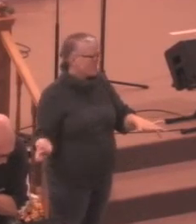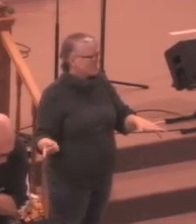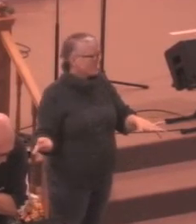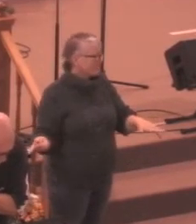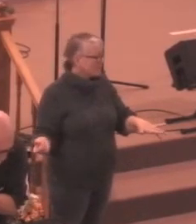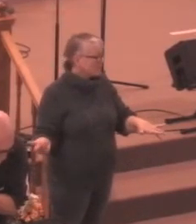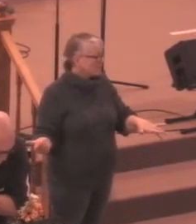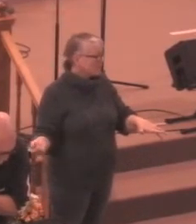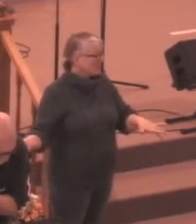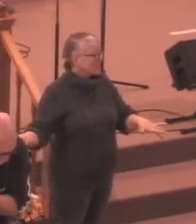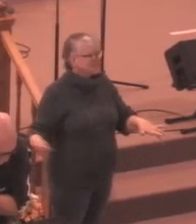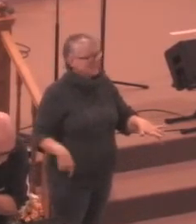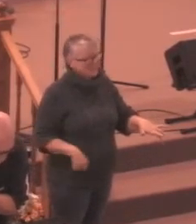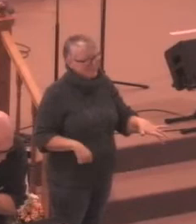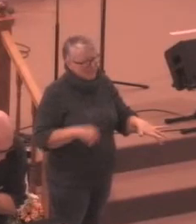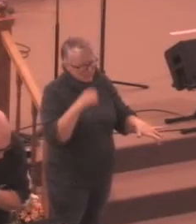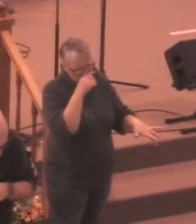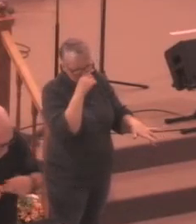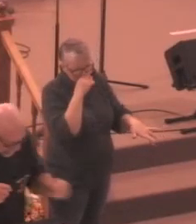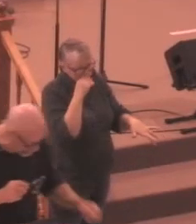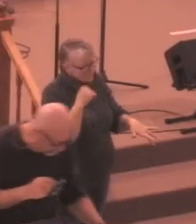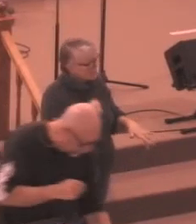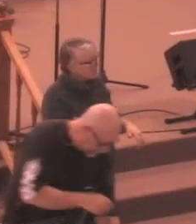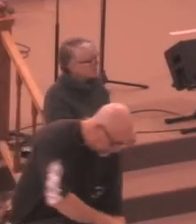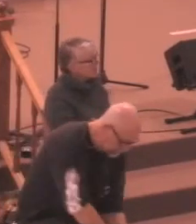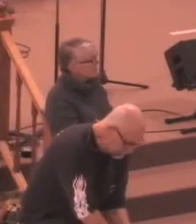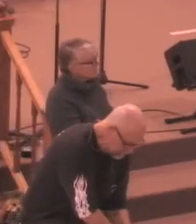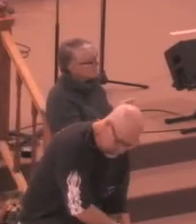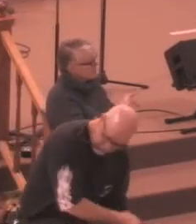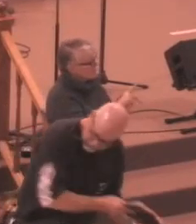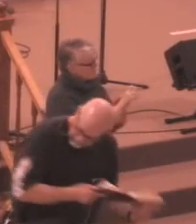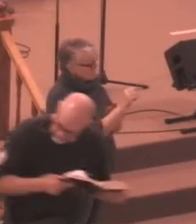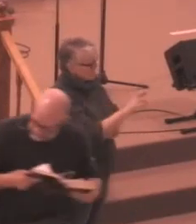All right, we're going to finish this out. Turn to 1 Peter 4:8.